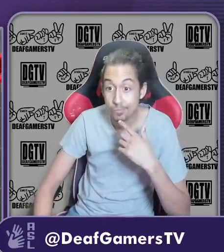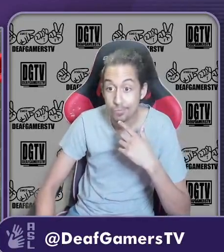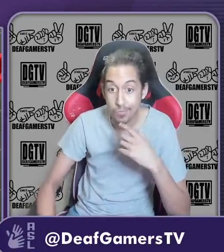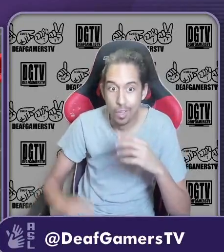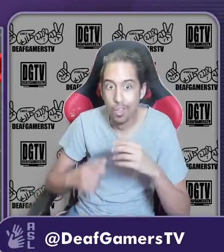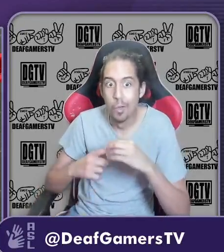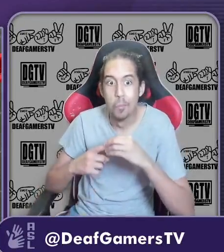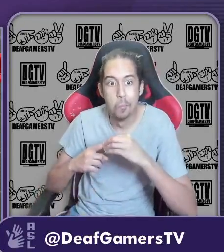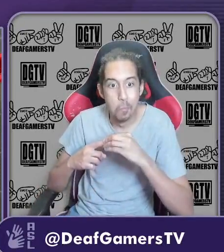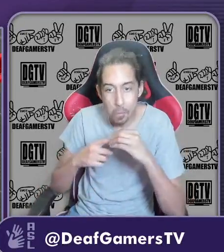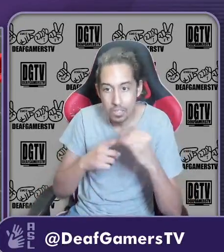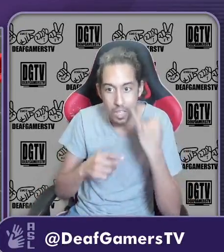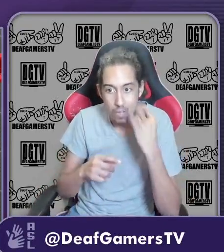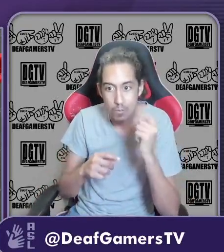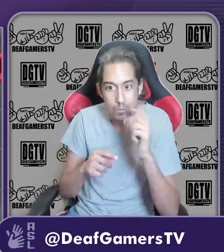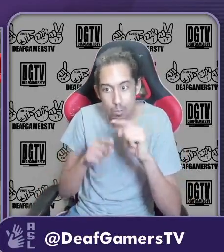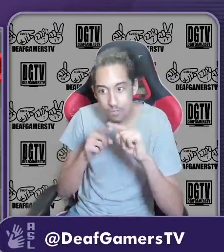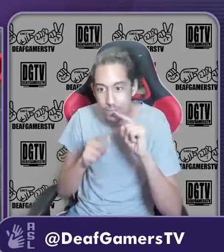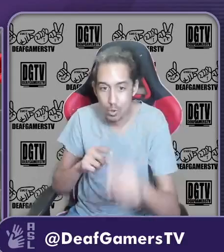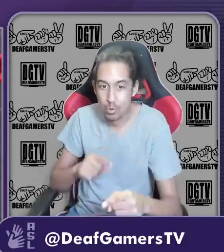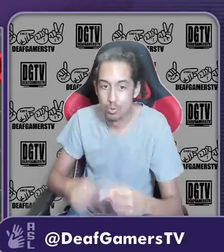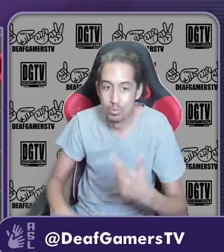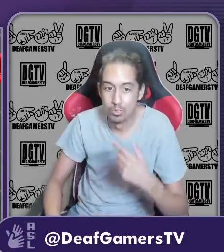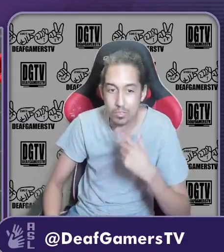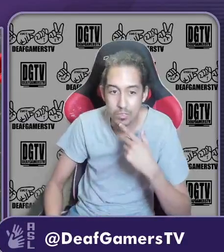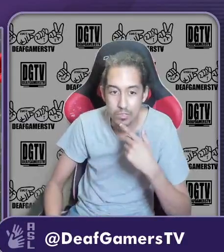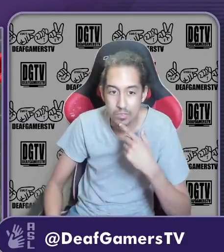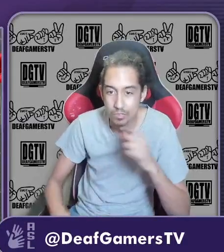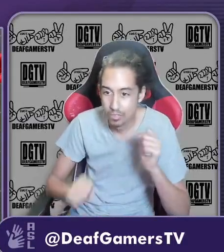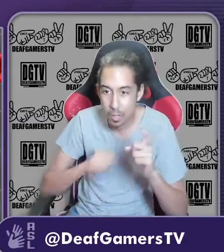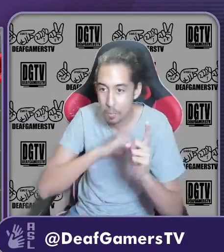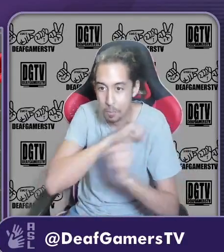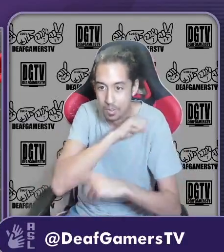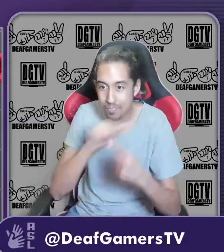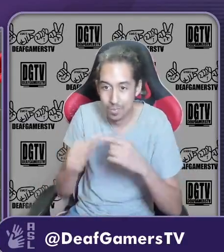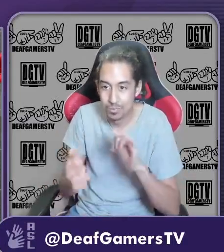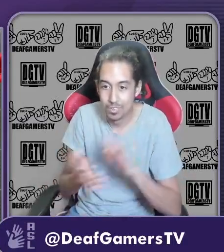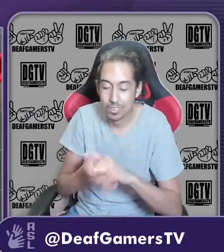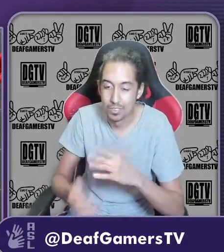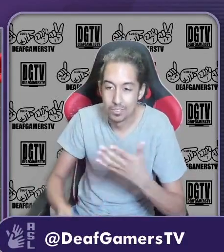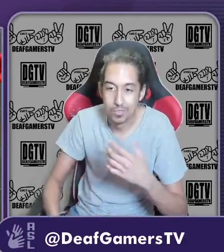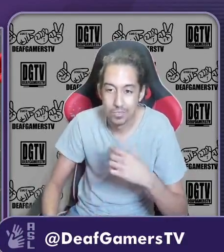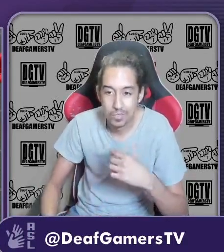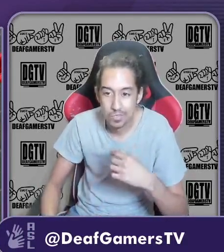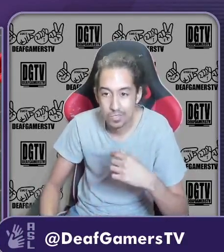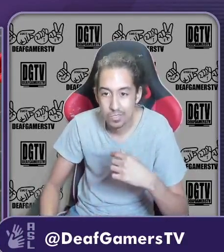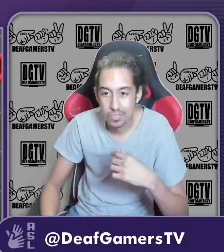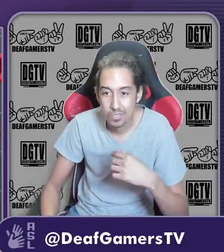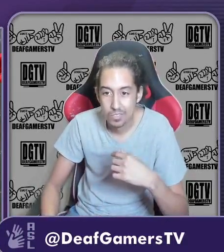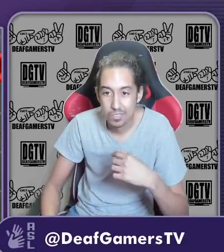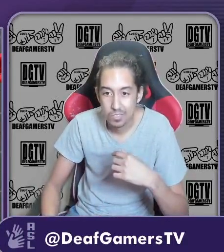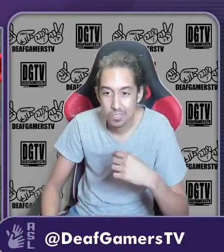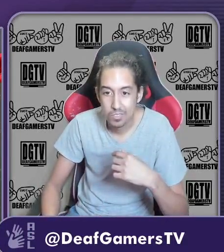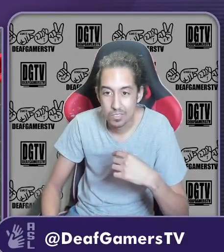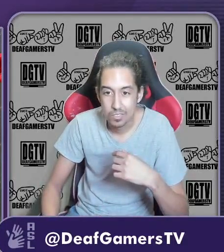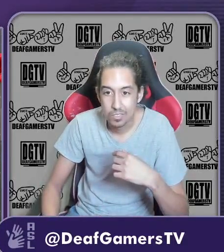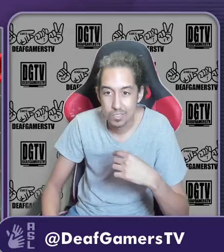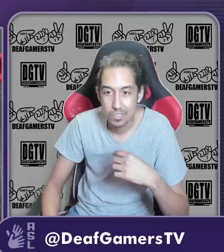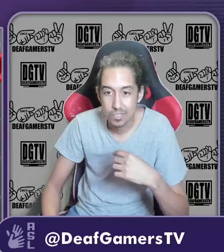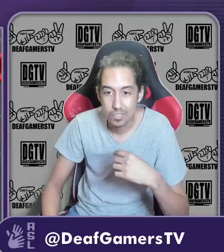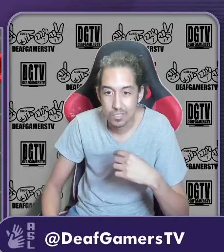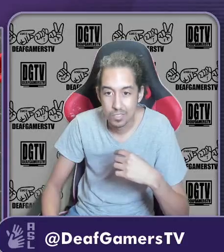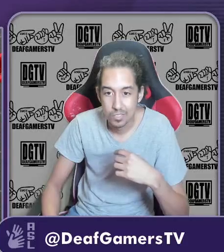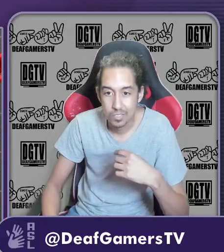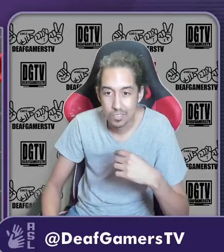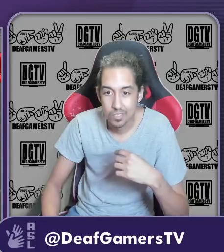There's a weird part of me that thinks it's hilarious in his time bison has to hold plus frames Okay, yes double knee it's the big hit hitman has the corner